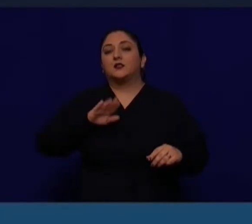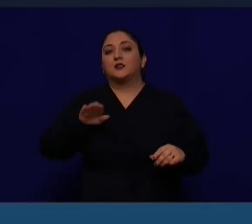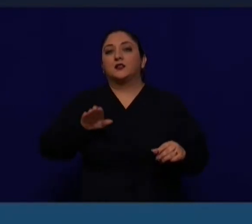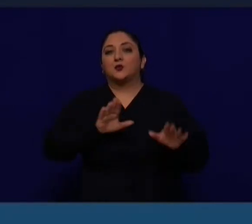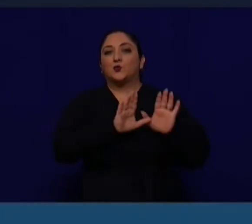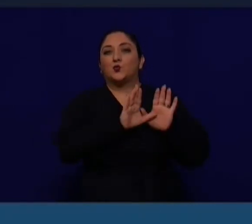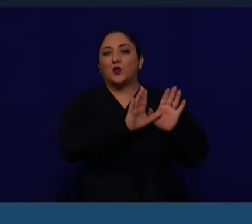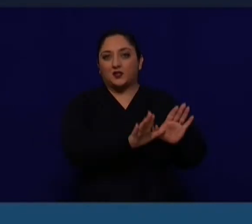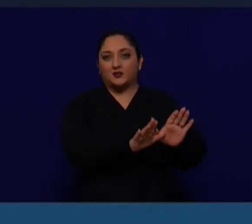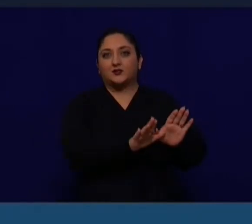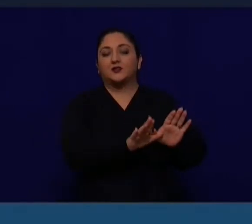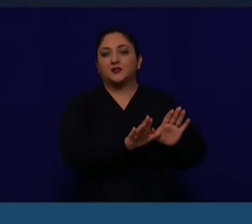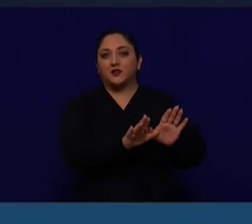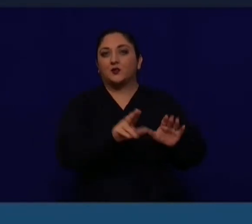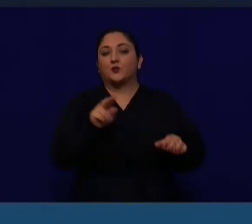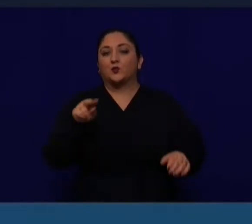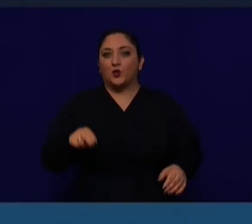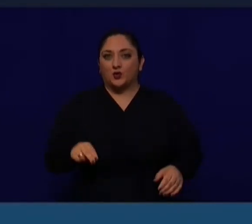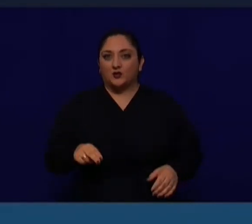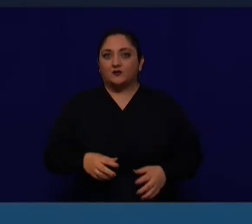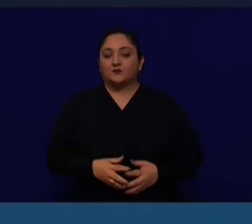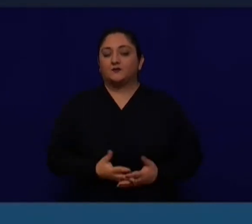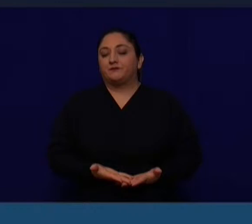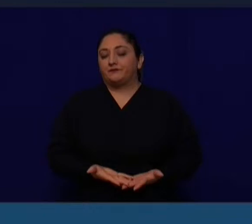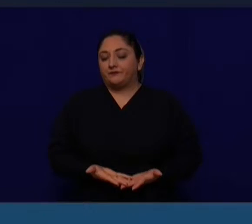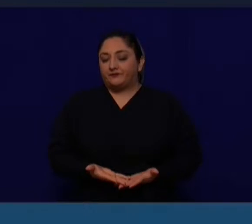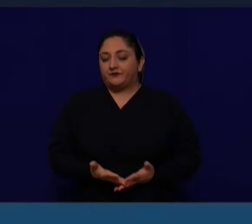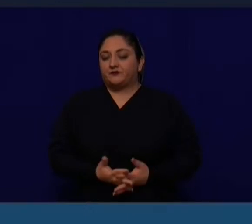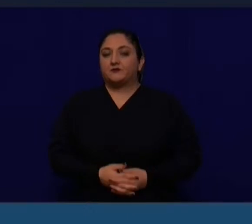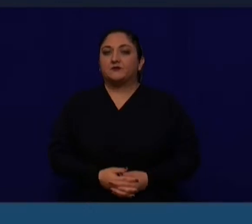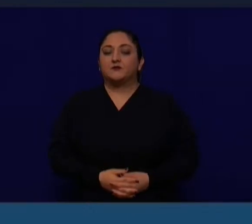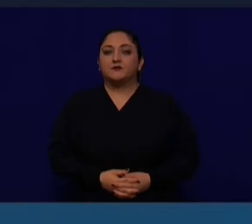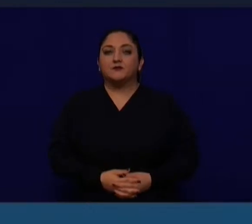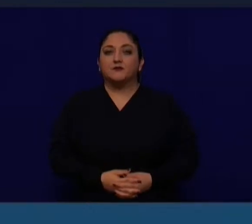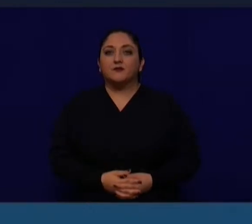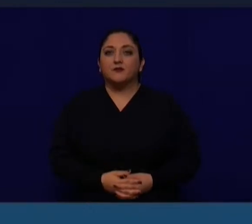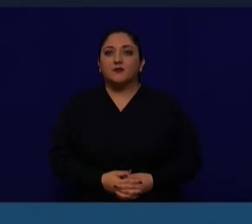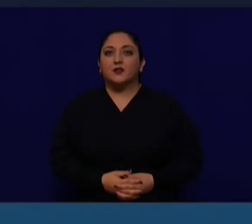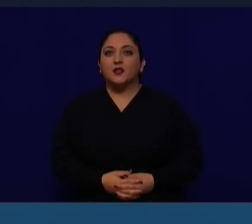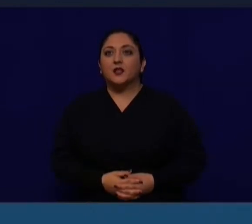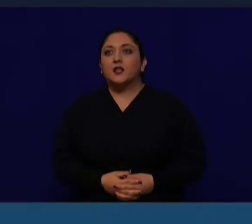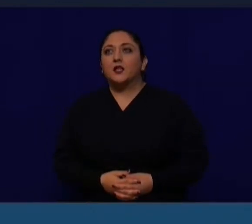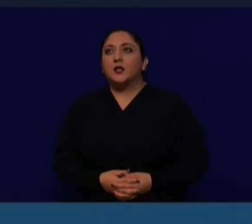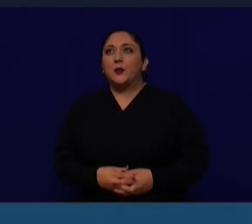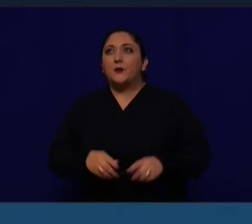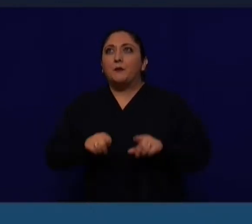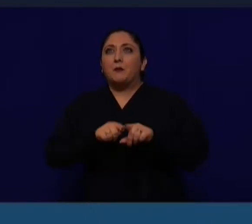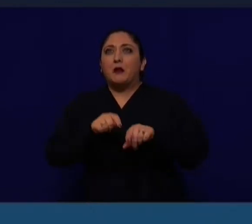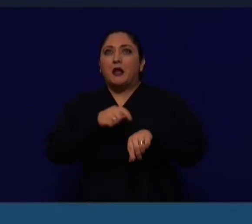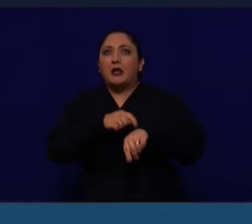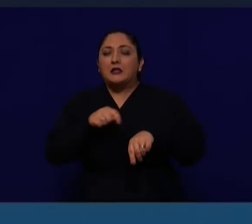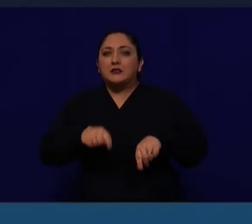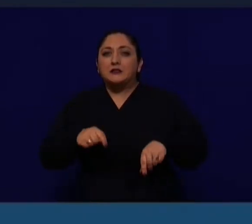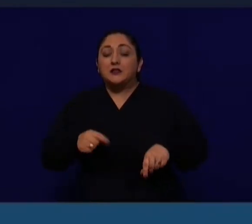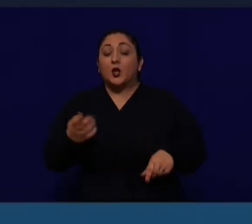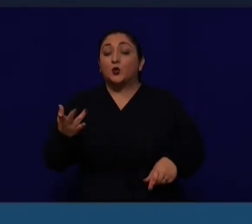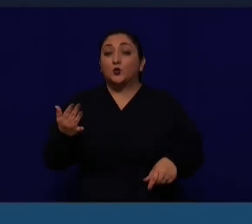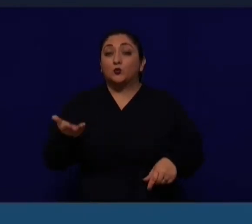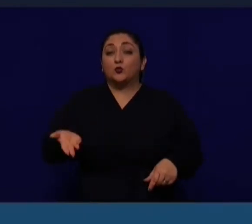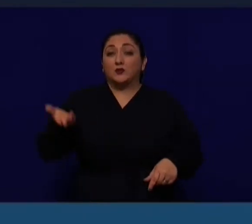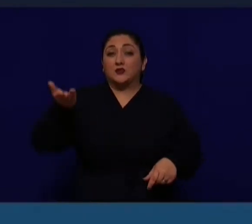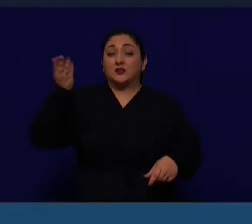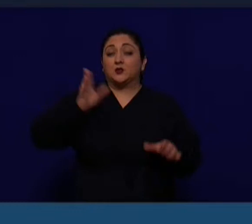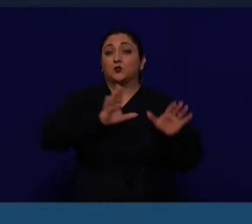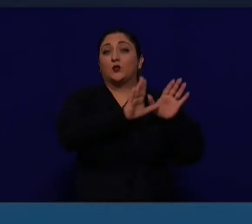taqbad ammont ta' persuni li jkunu f'close contact, allura hemmhekk qiegħed jiżdied. Infatti matul konna qegħdin naraw li dan l-ammont qed jiżdied u bħalissa